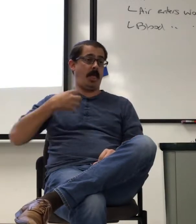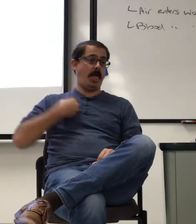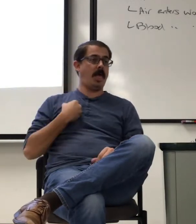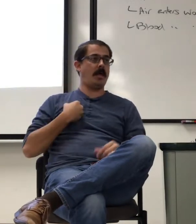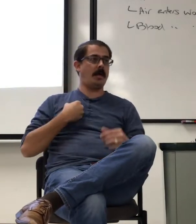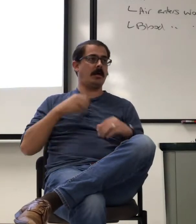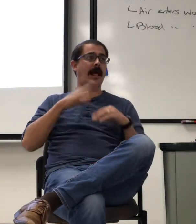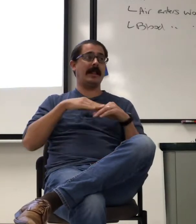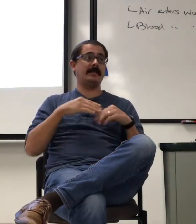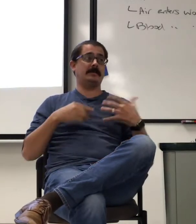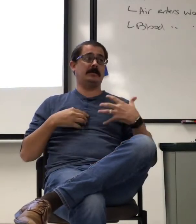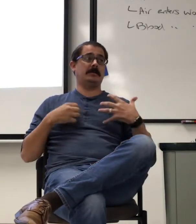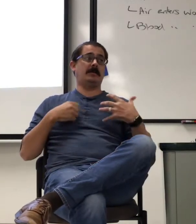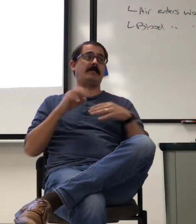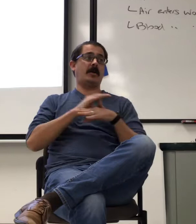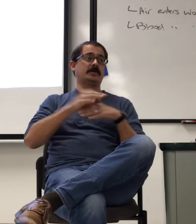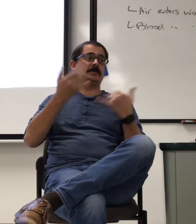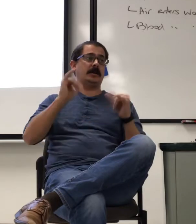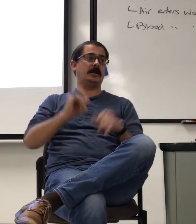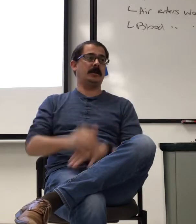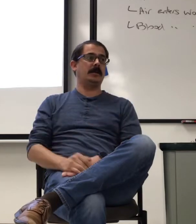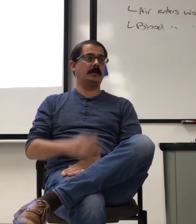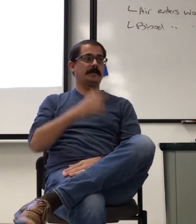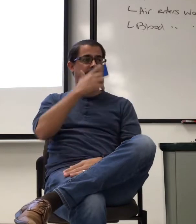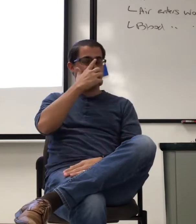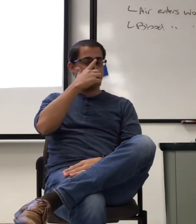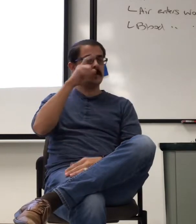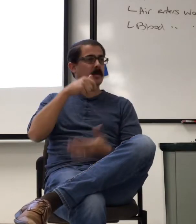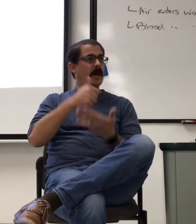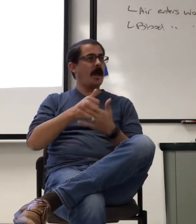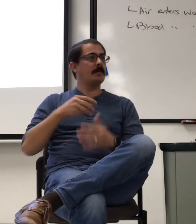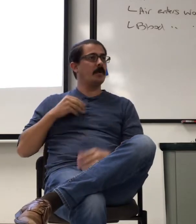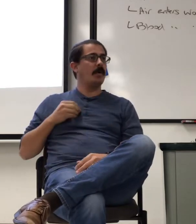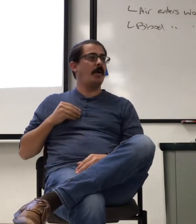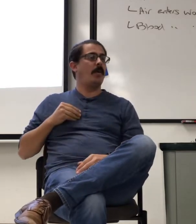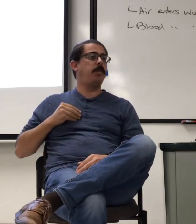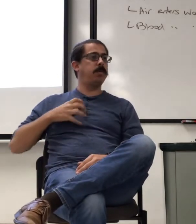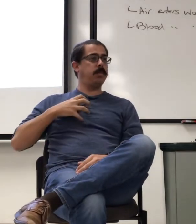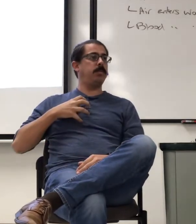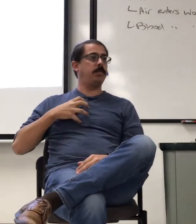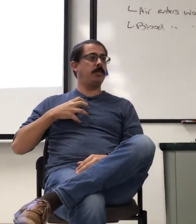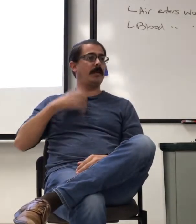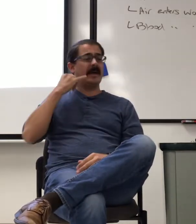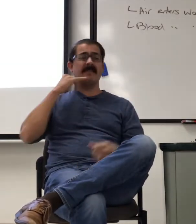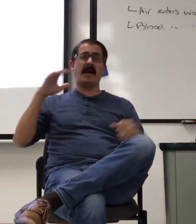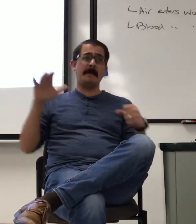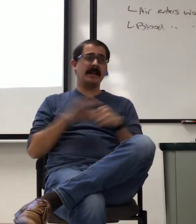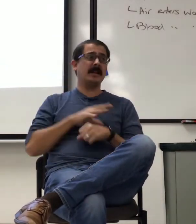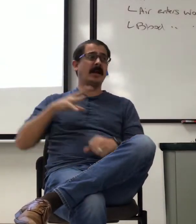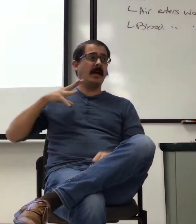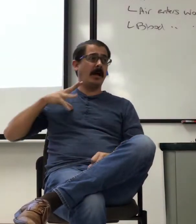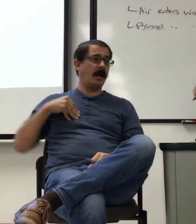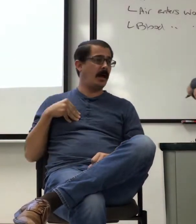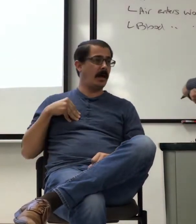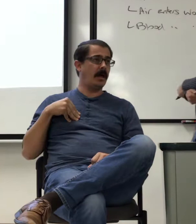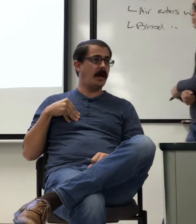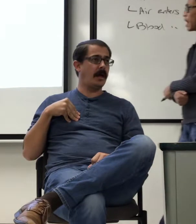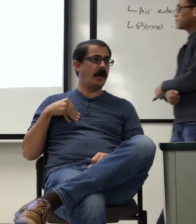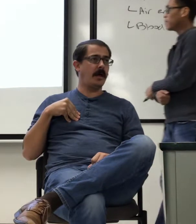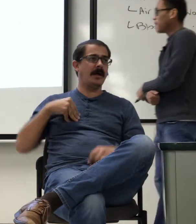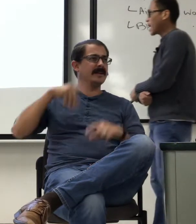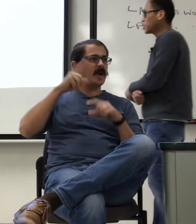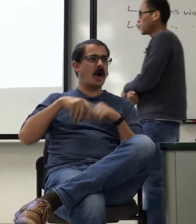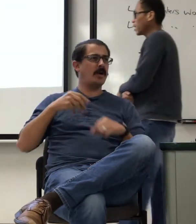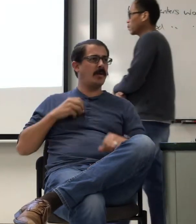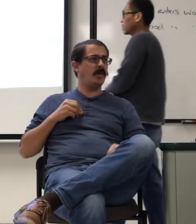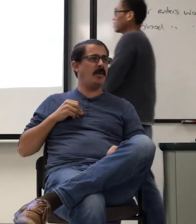lung is still functional. But you would need help to inflate that lung. If the lung is completely deflated, it's too difficult to inflate. You have